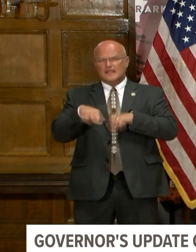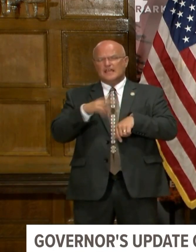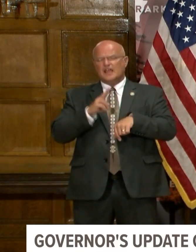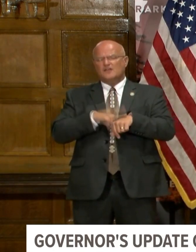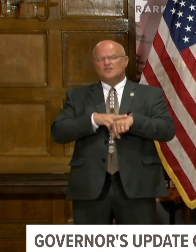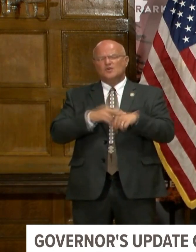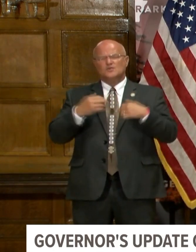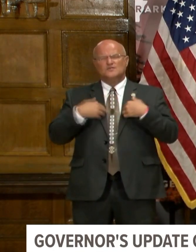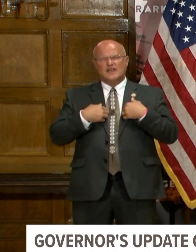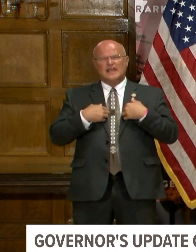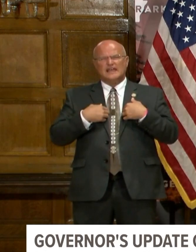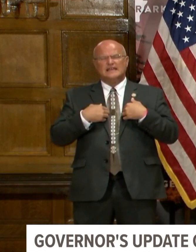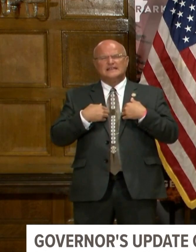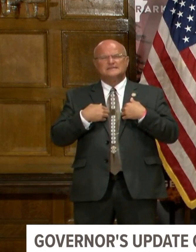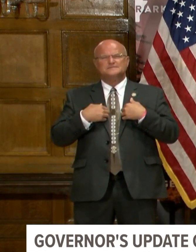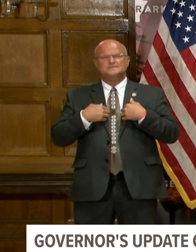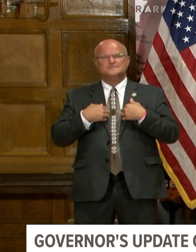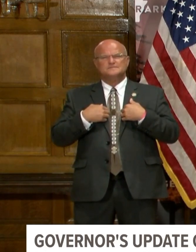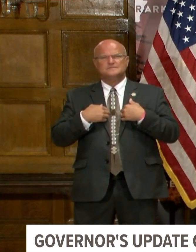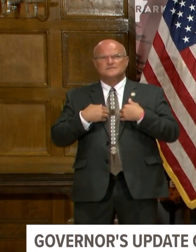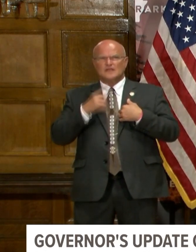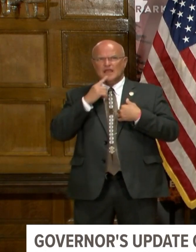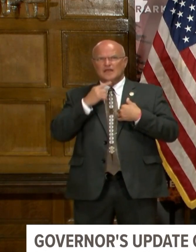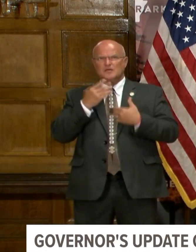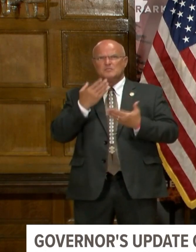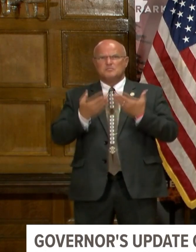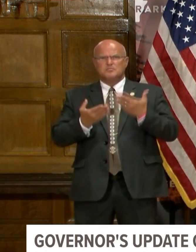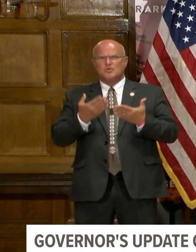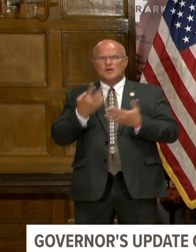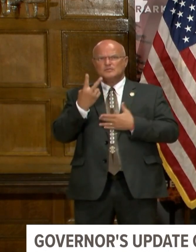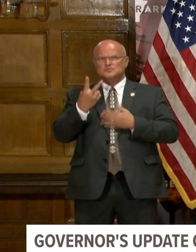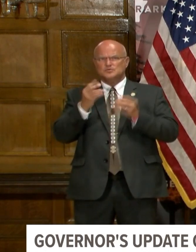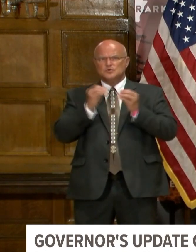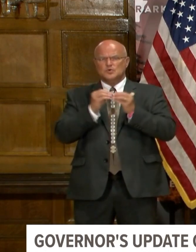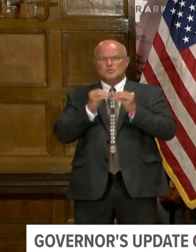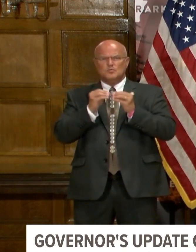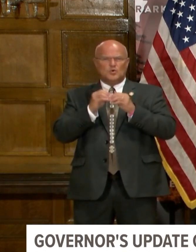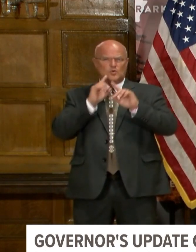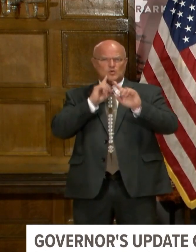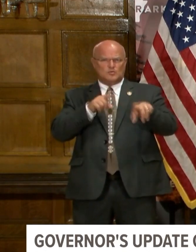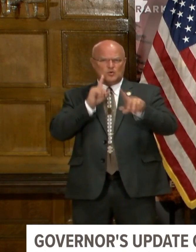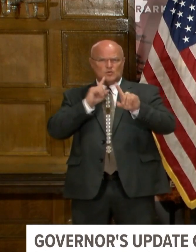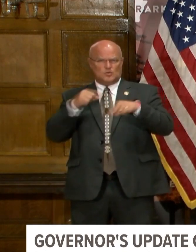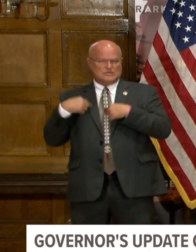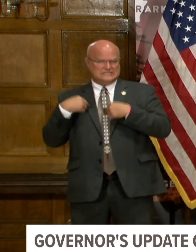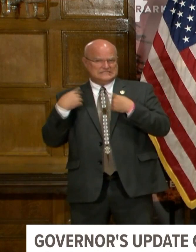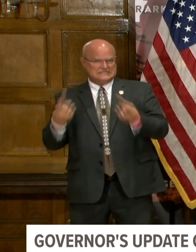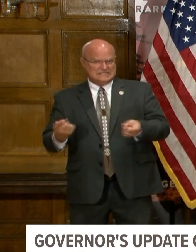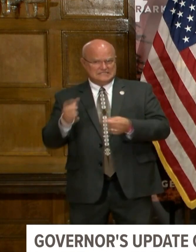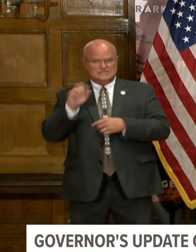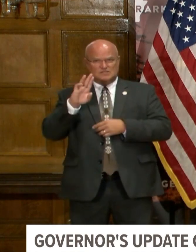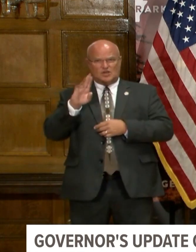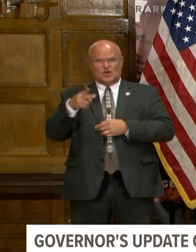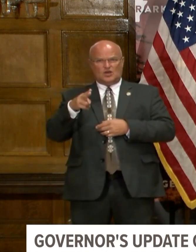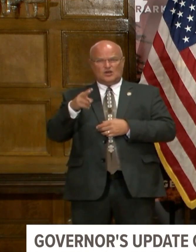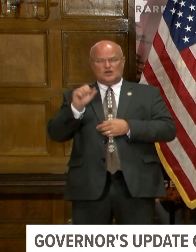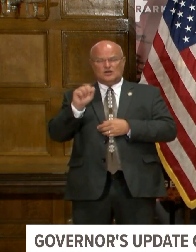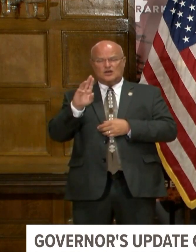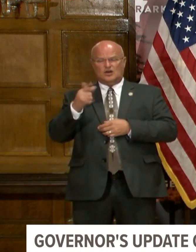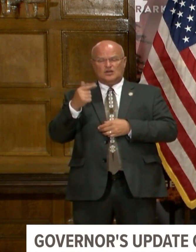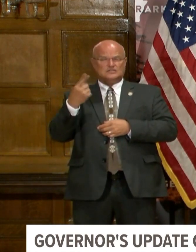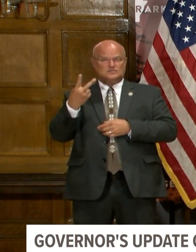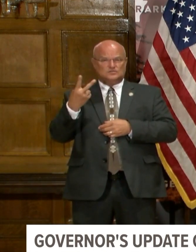been a subsequent, actually probably two subsequent reports since then. And while they have